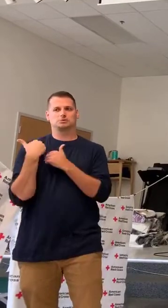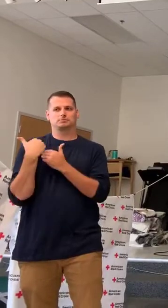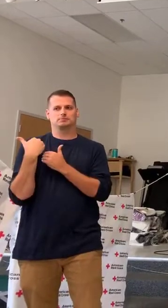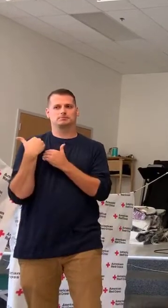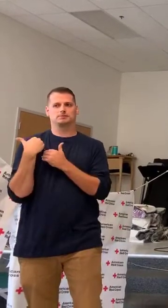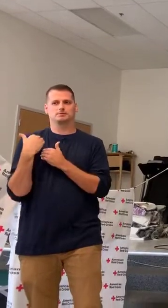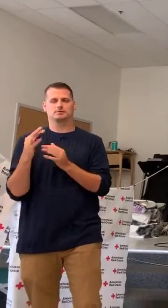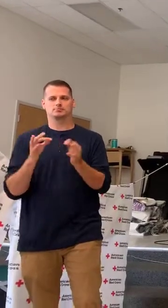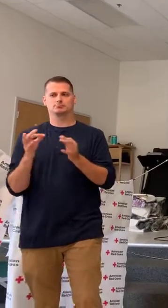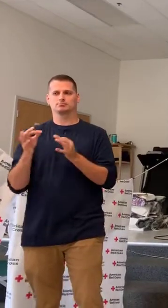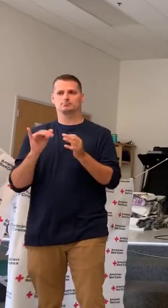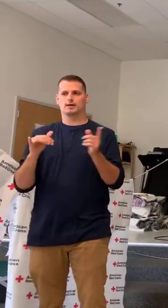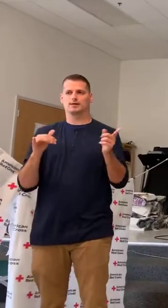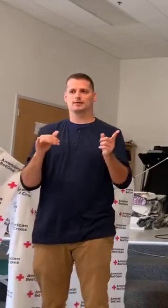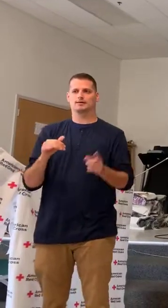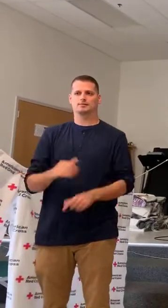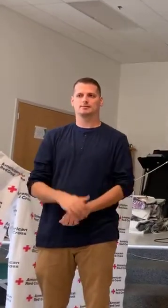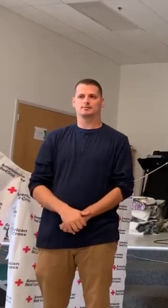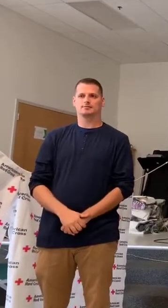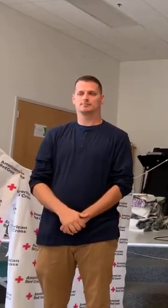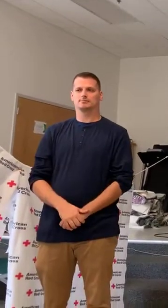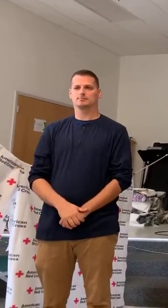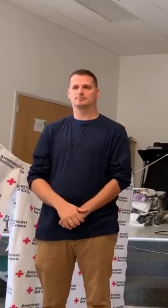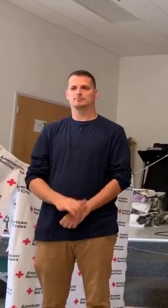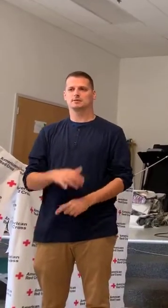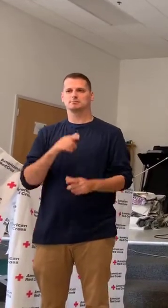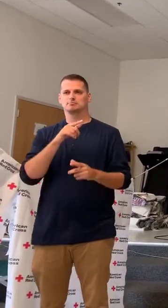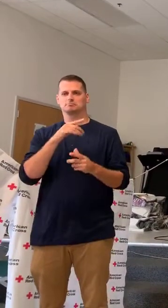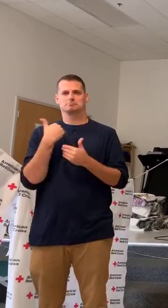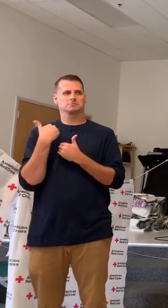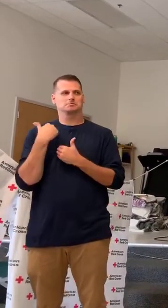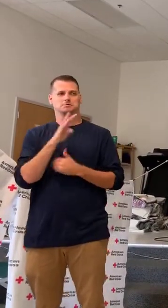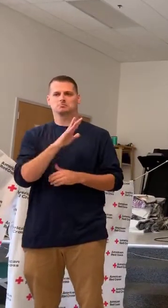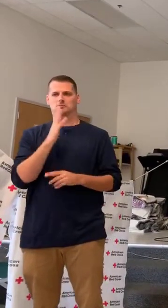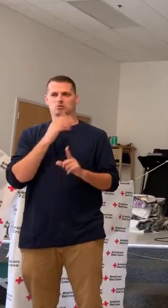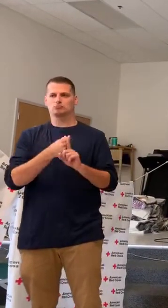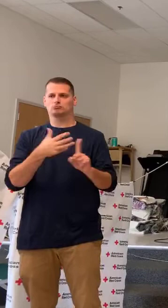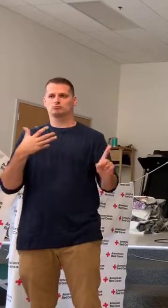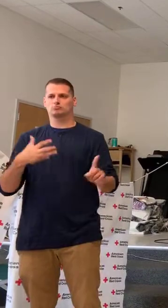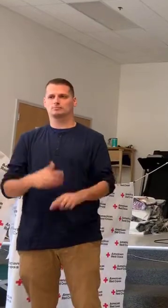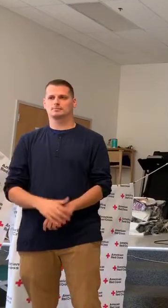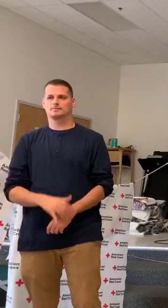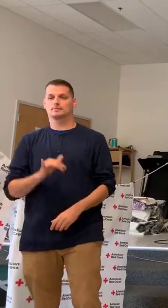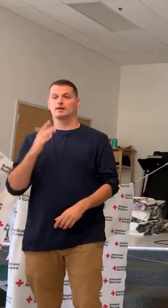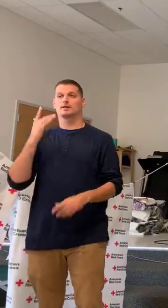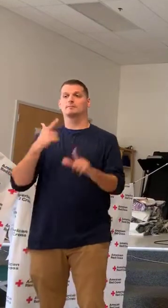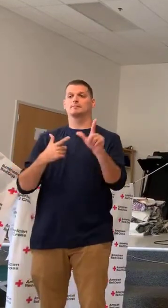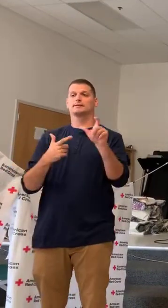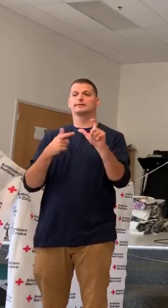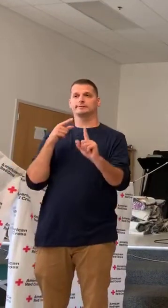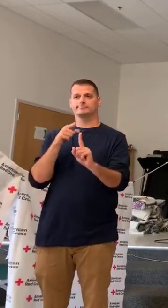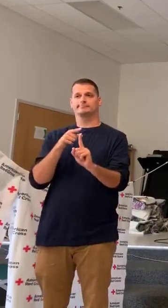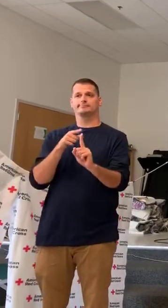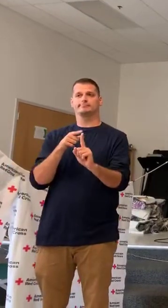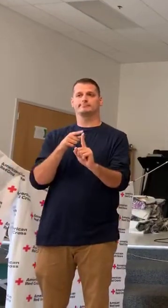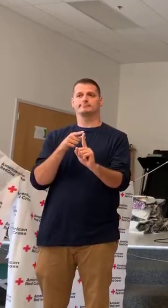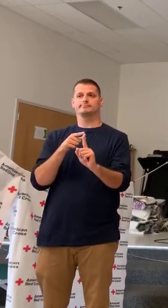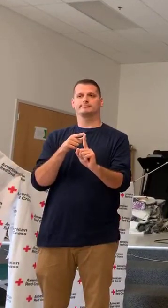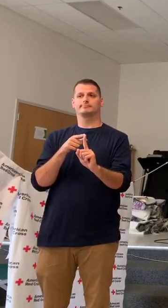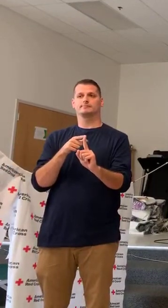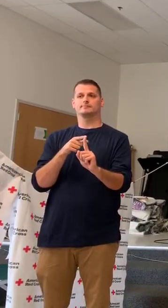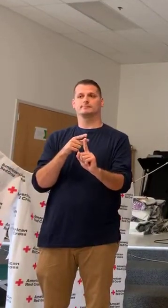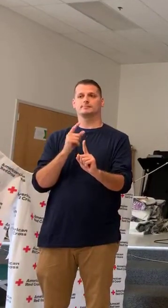Absolutely. Thank you. The biggest thing is speeds right now. So if you're on any of those